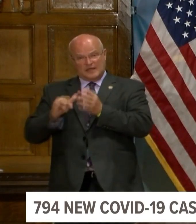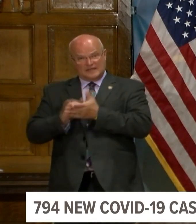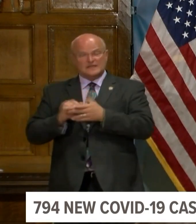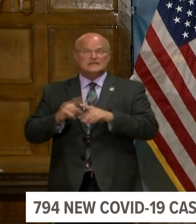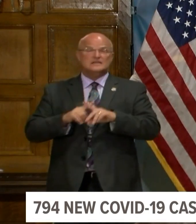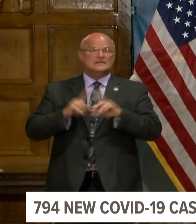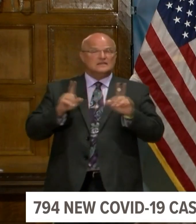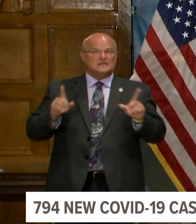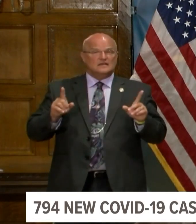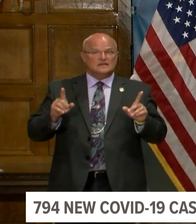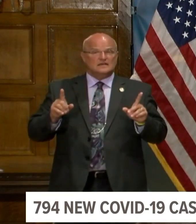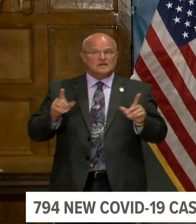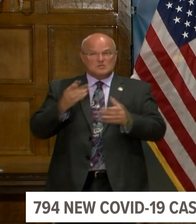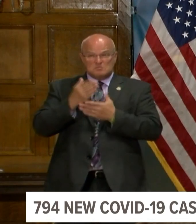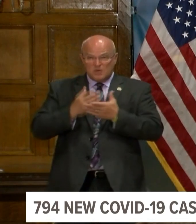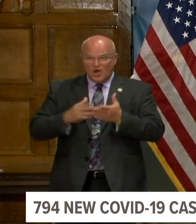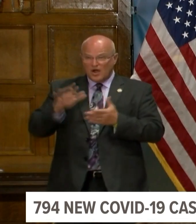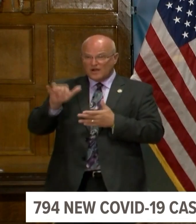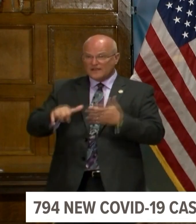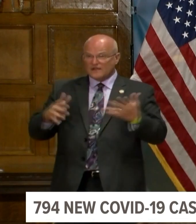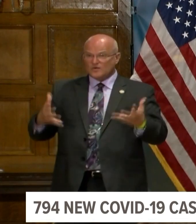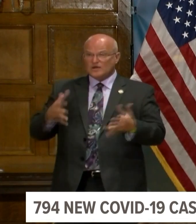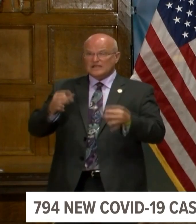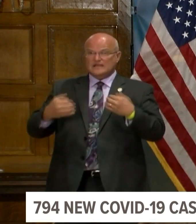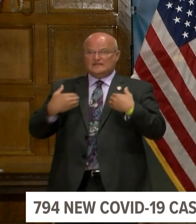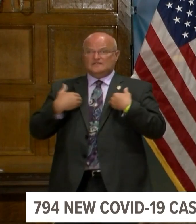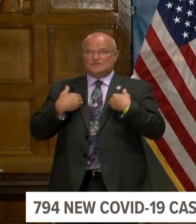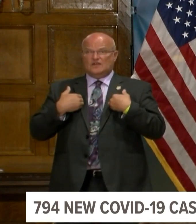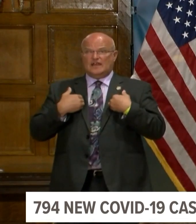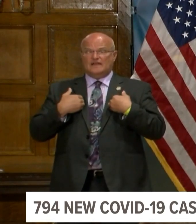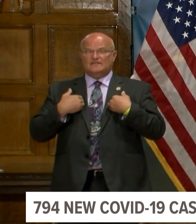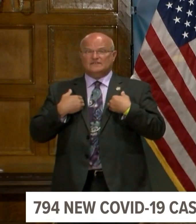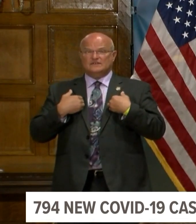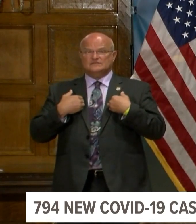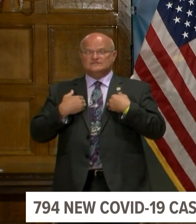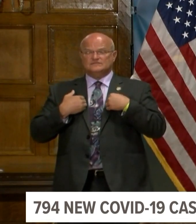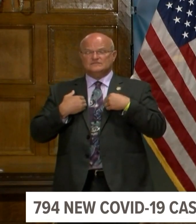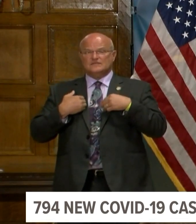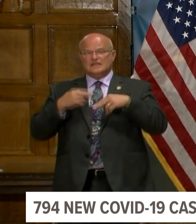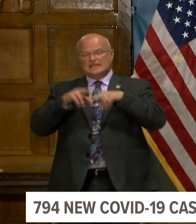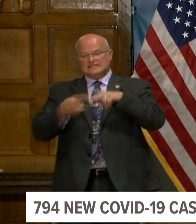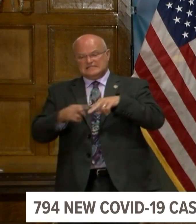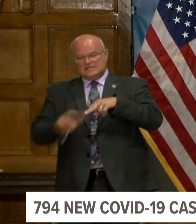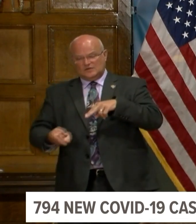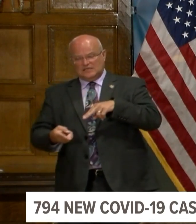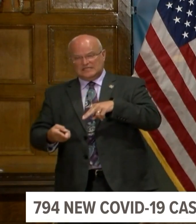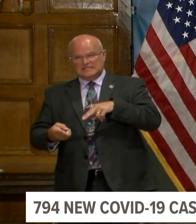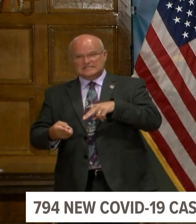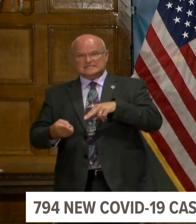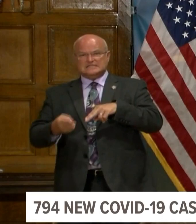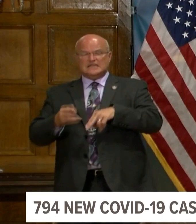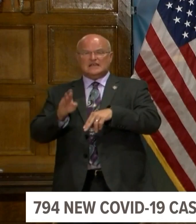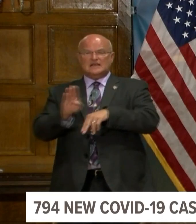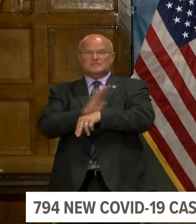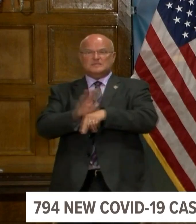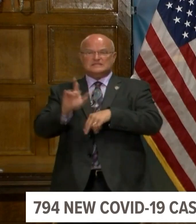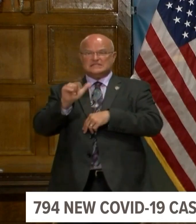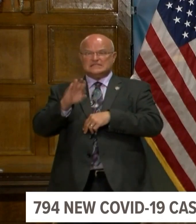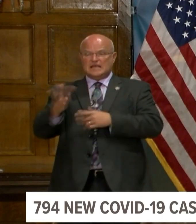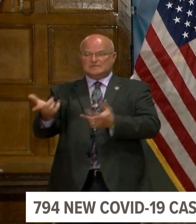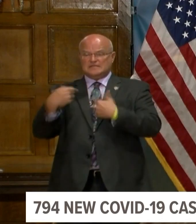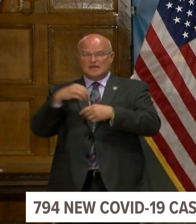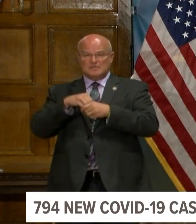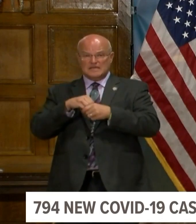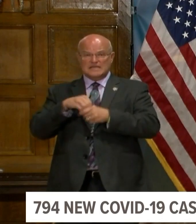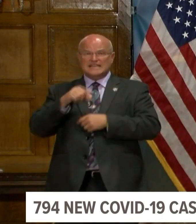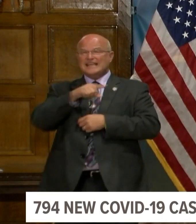but part of it is that if you have a decrease in the commercial labs testing that comes in,